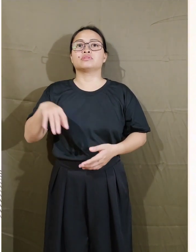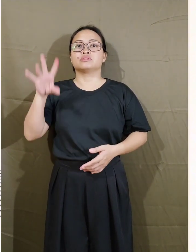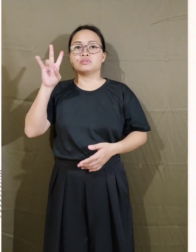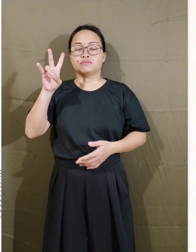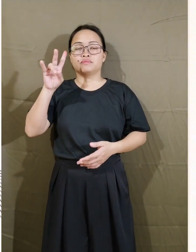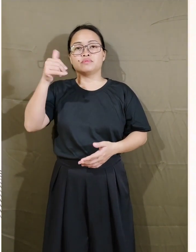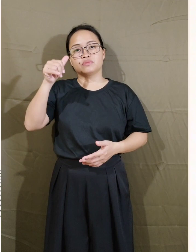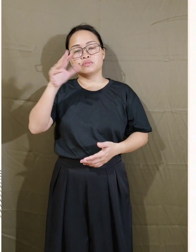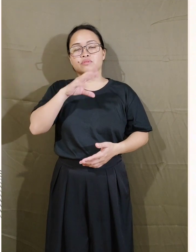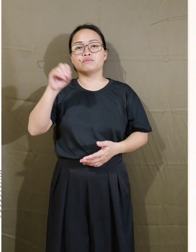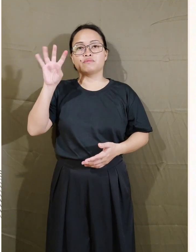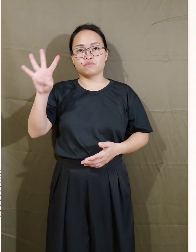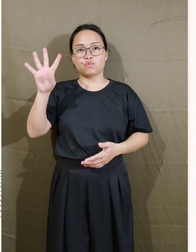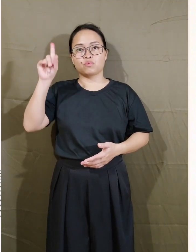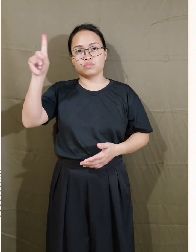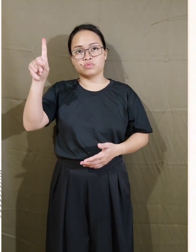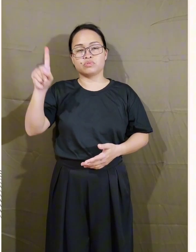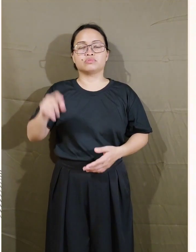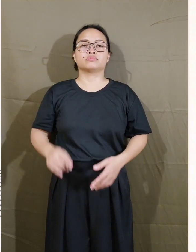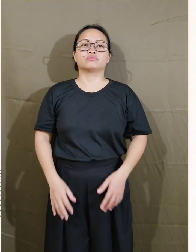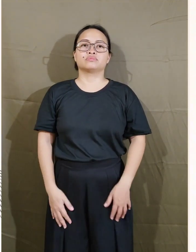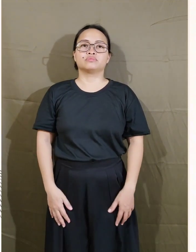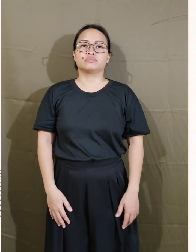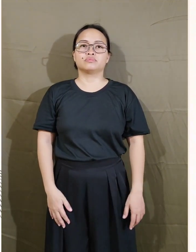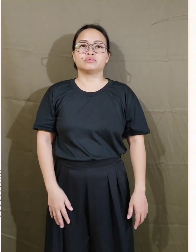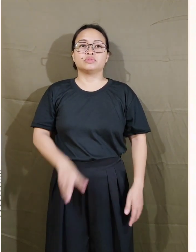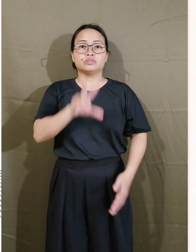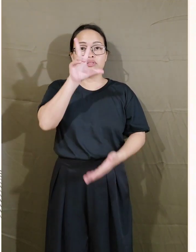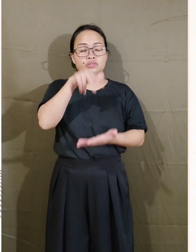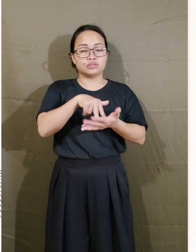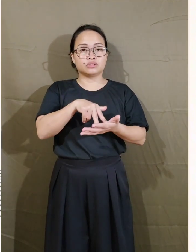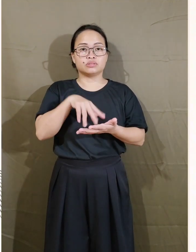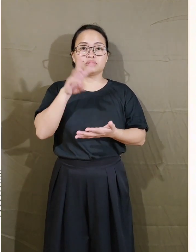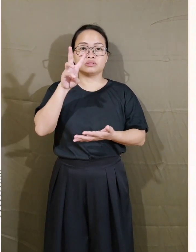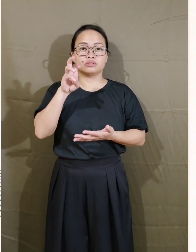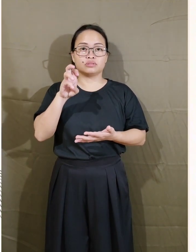ones. On the other hand,